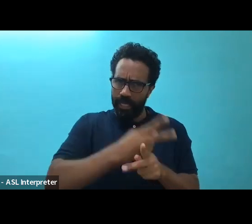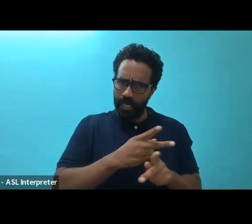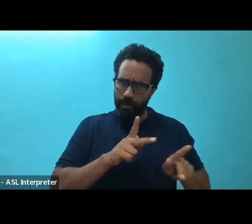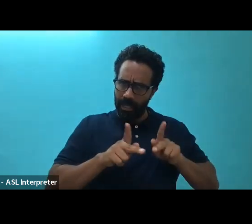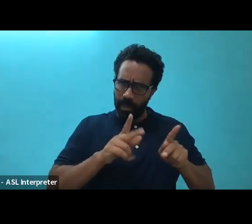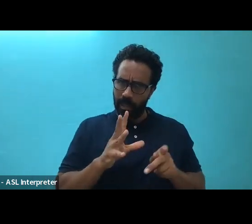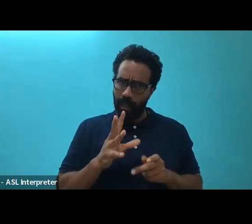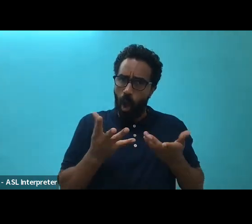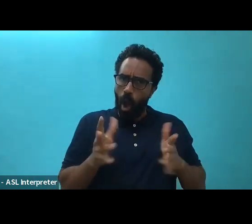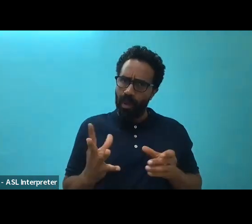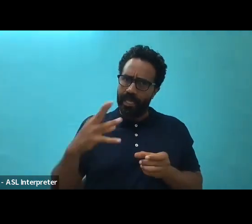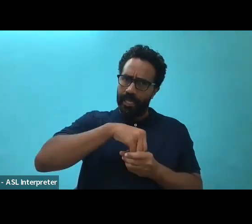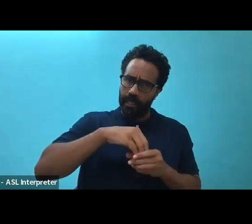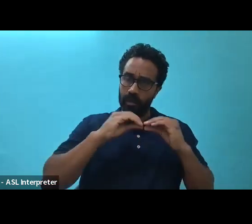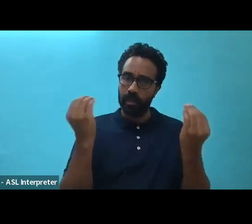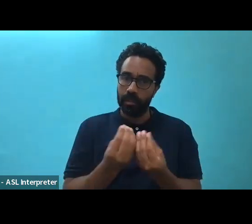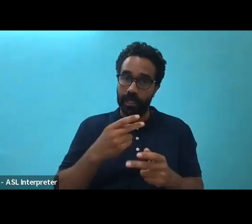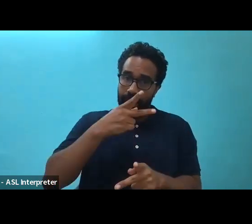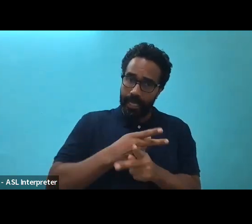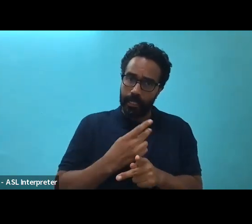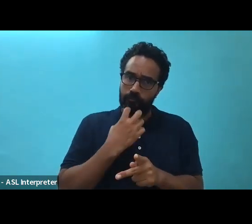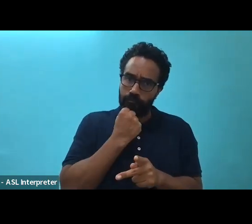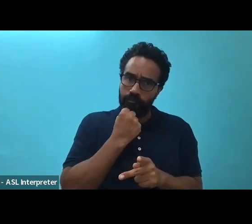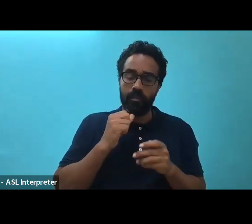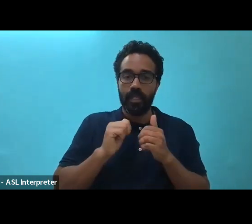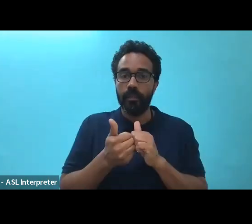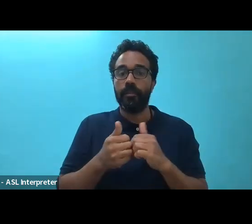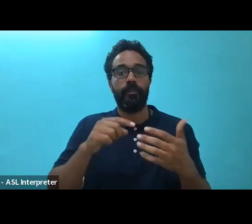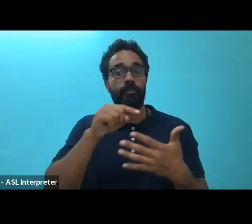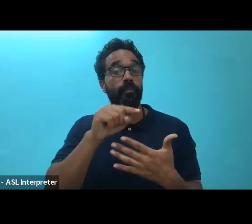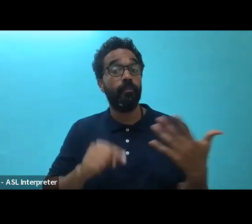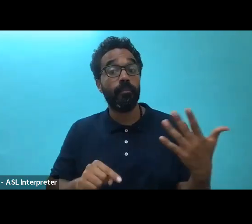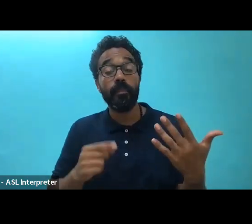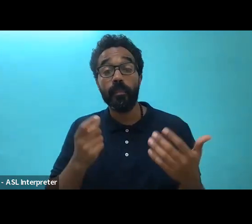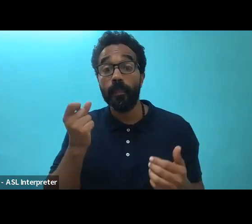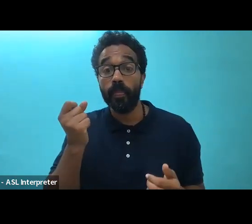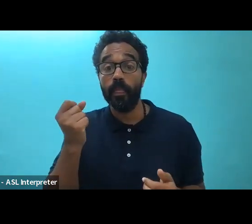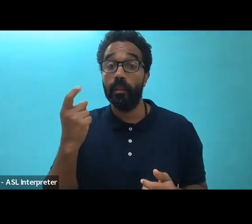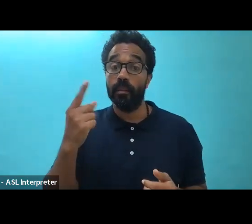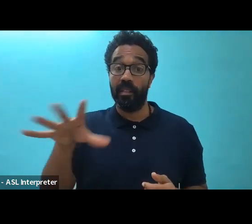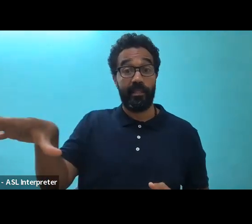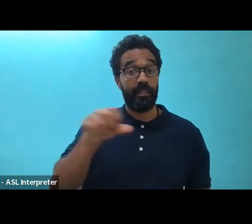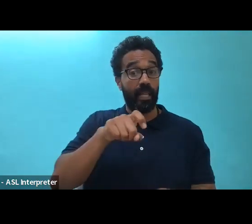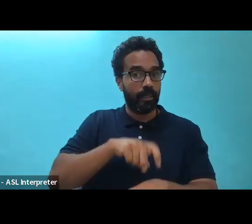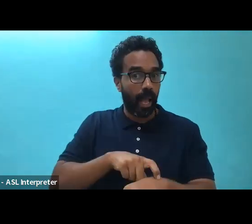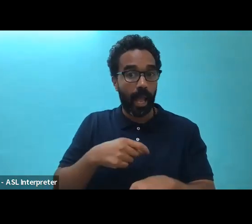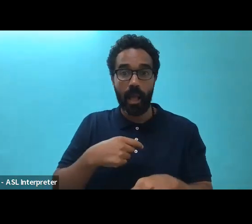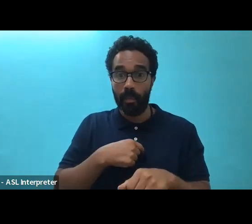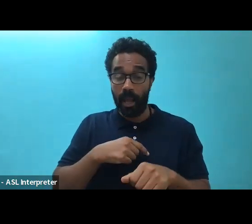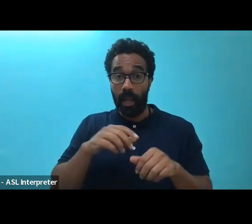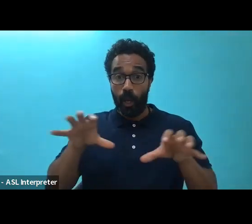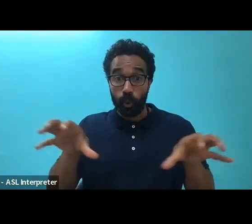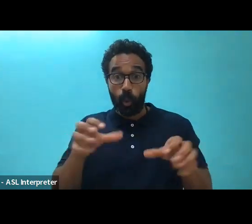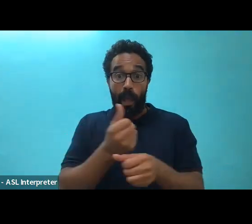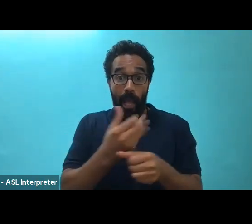your organization? So given all of that, and again, this is taking time and you can't do it all at the same time.